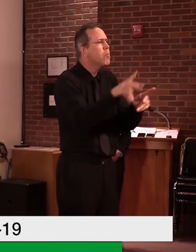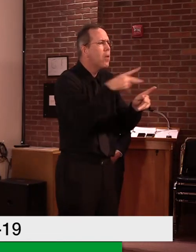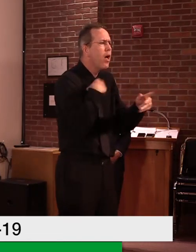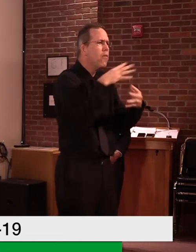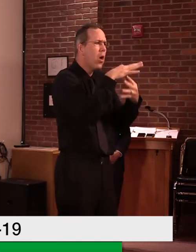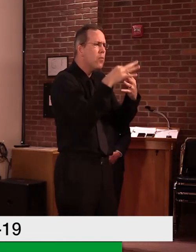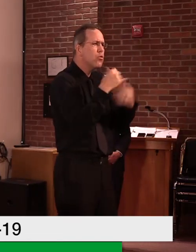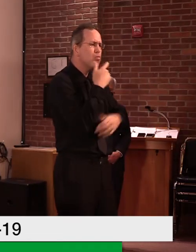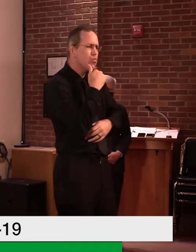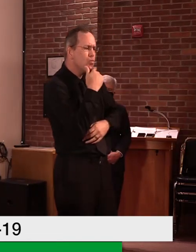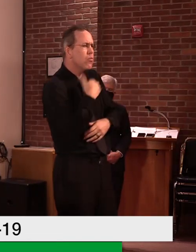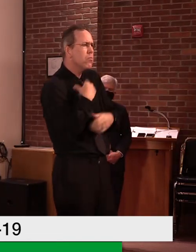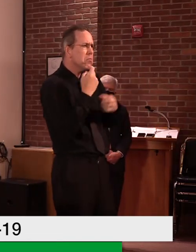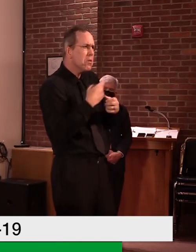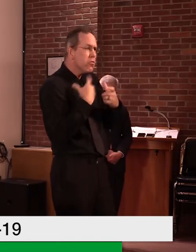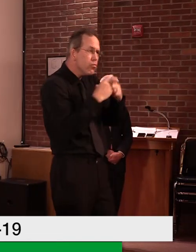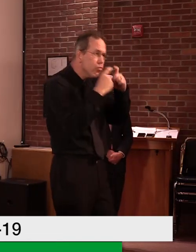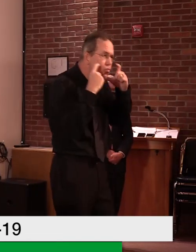approach to date.